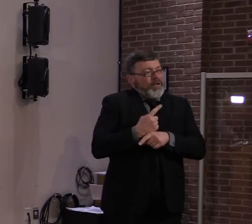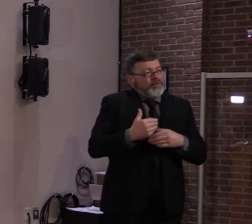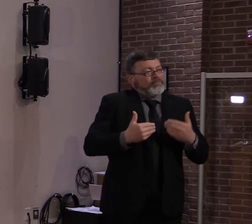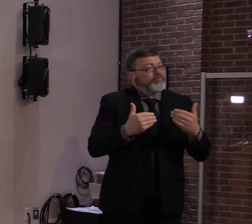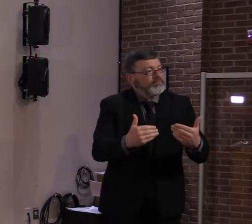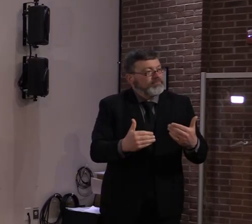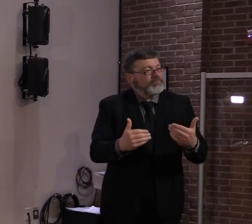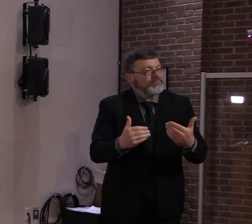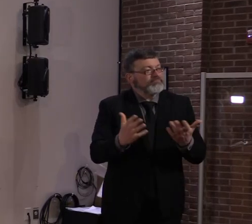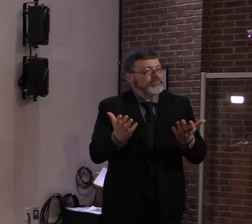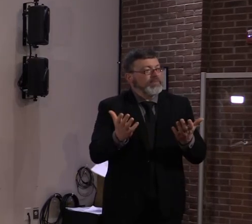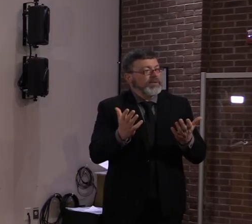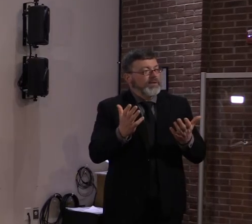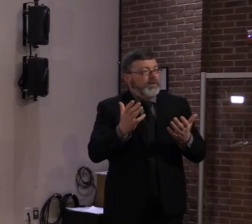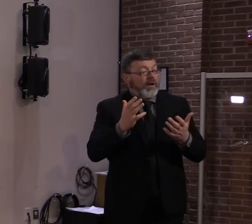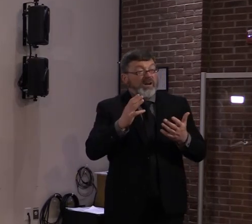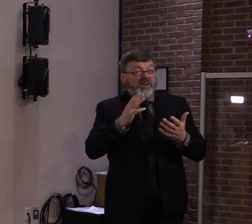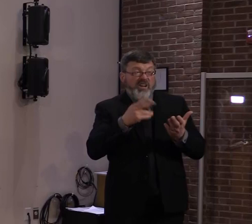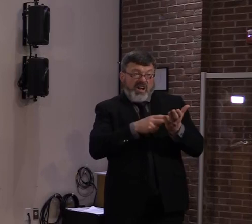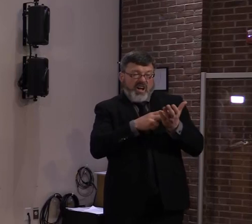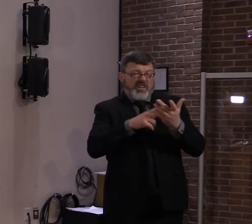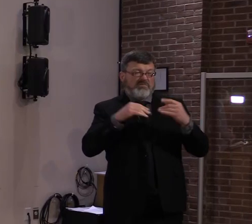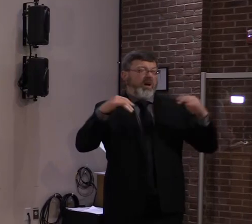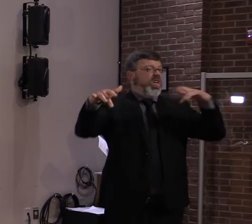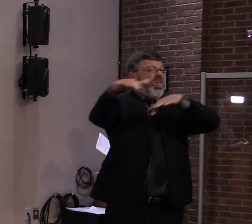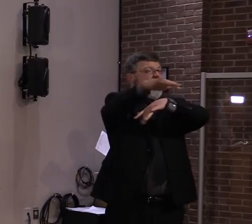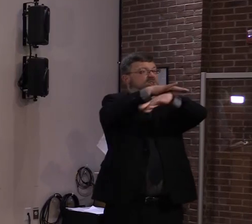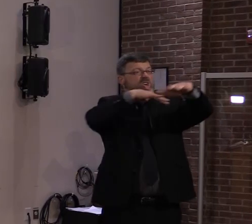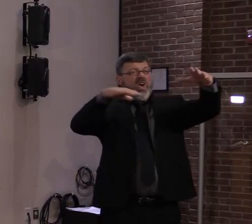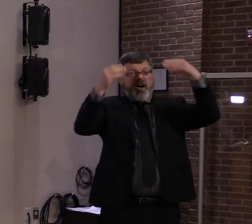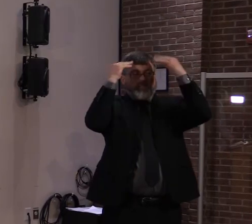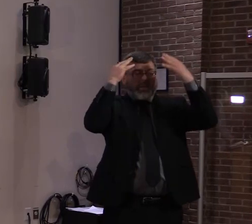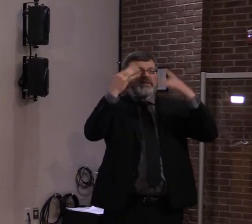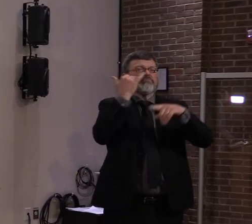of those have played a role, in my experience, in the